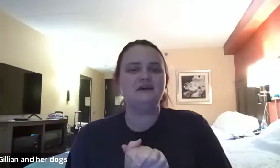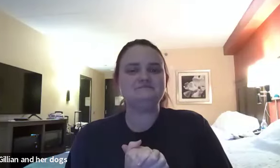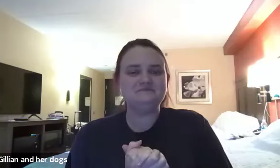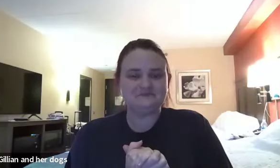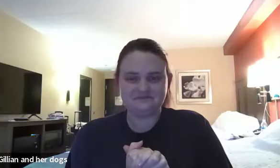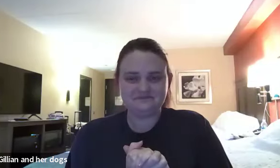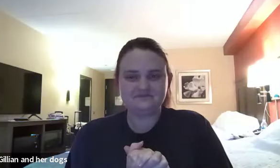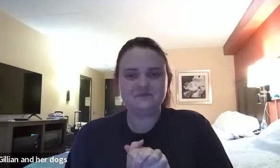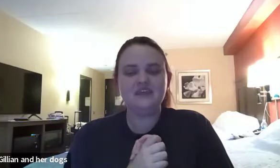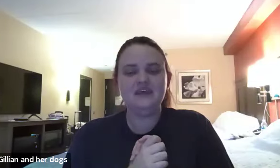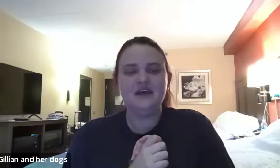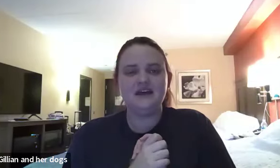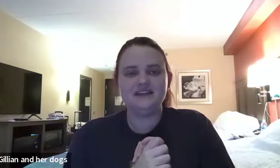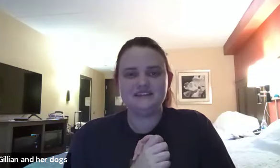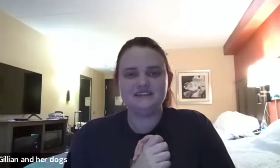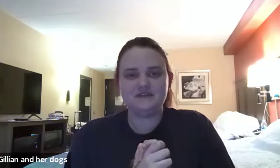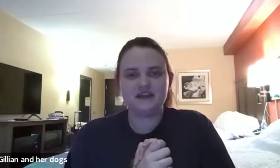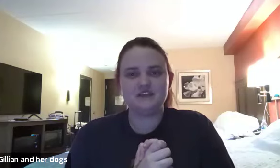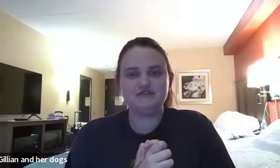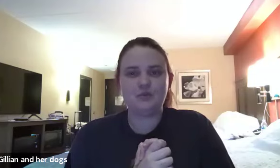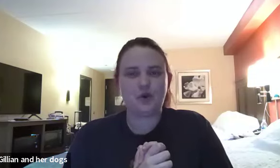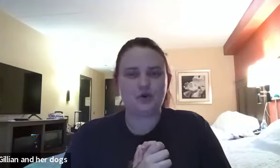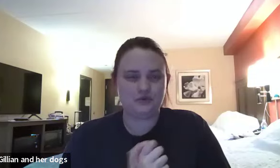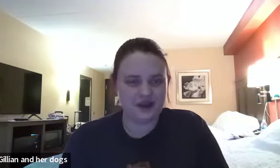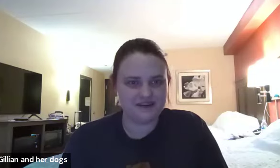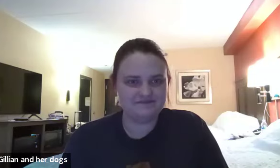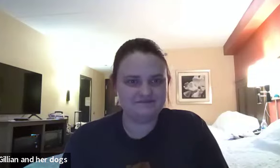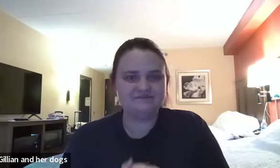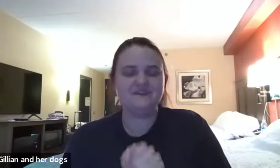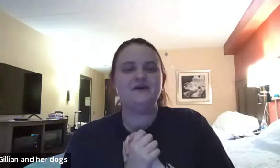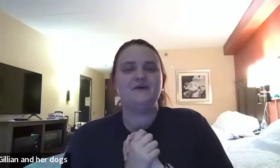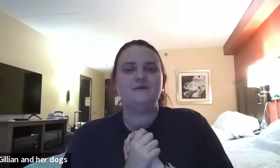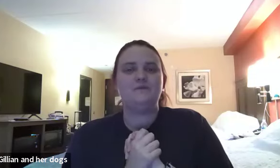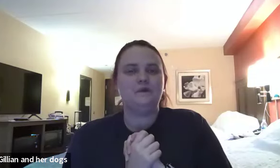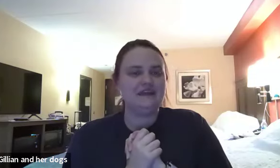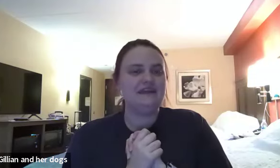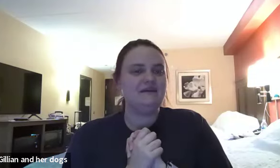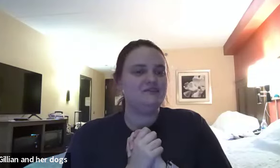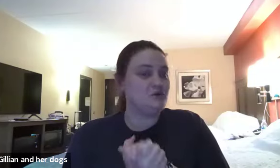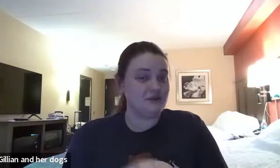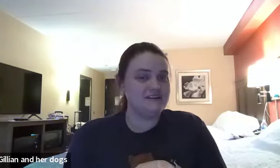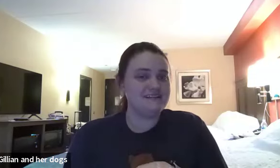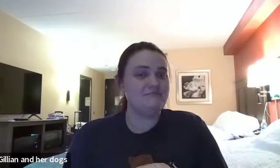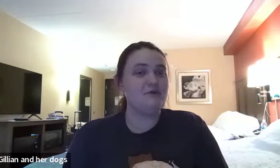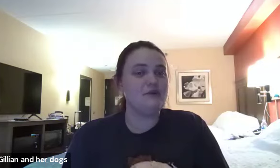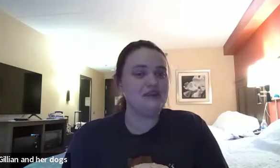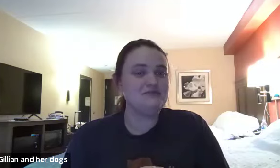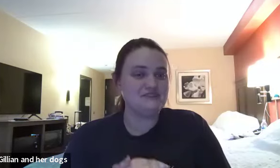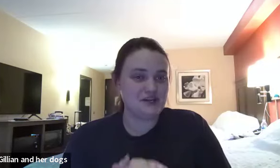Um, is the fact of the word run. We don't realize it, but we use the